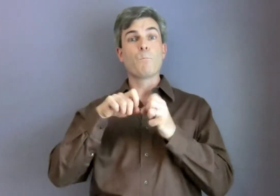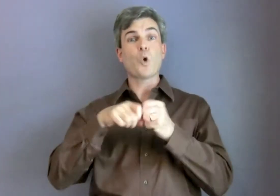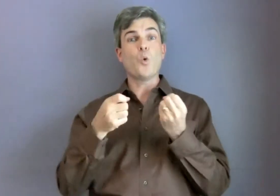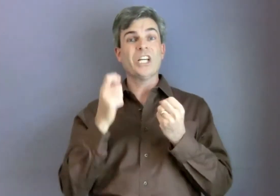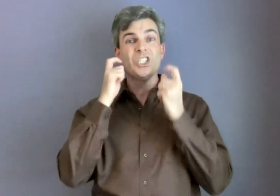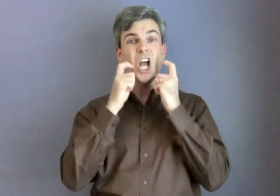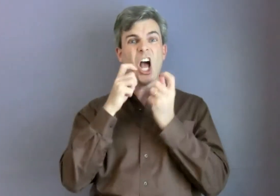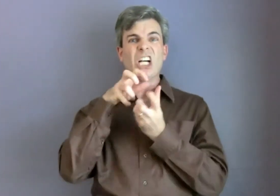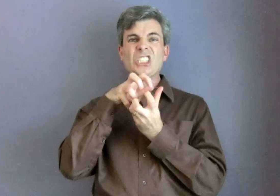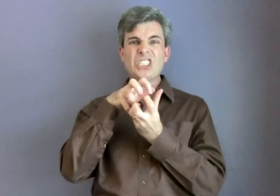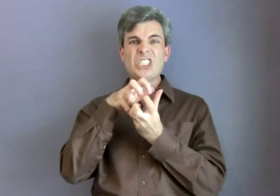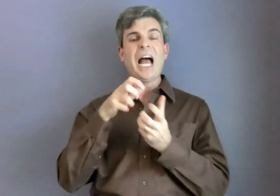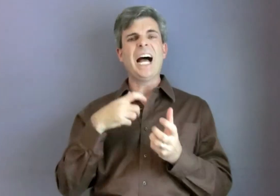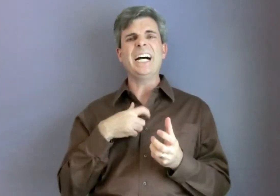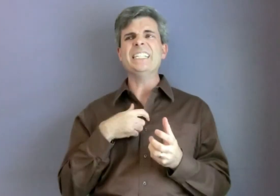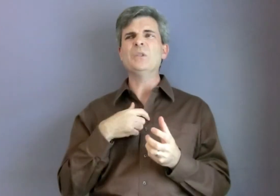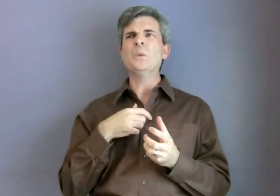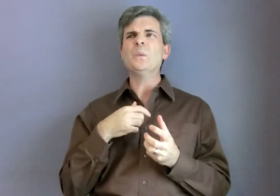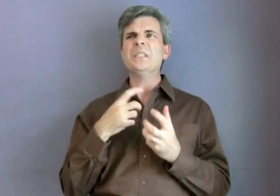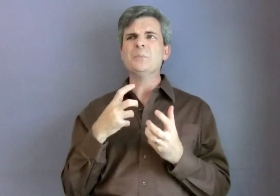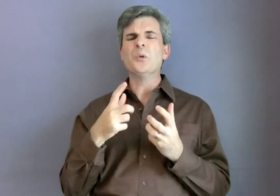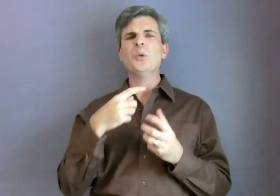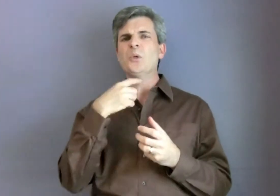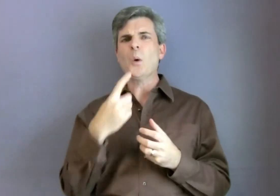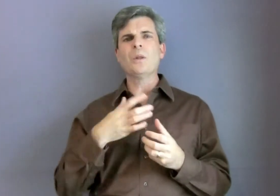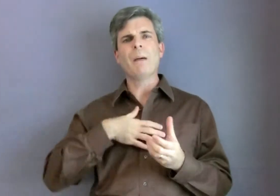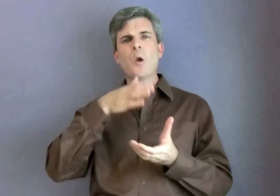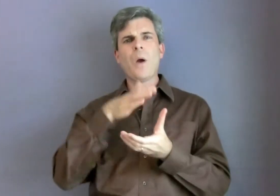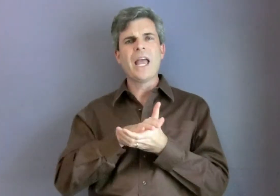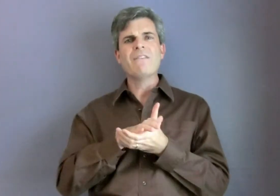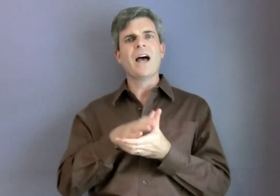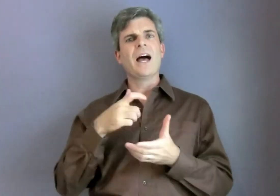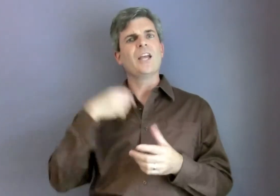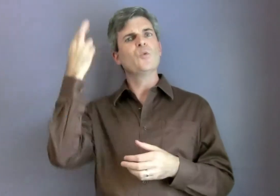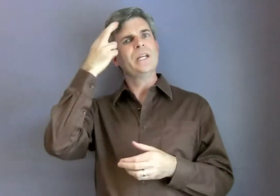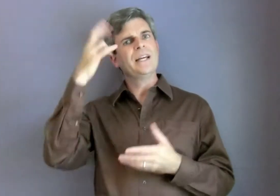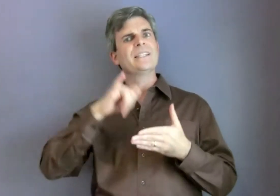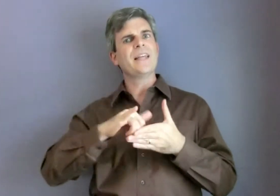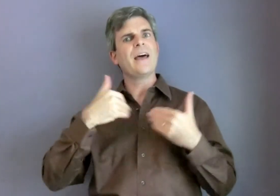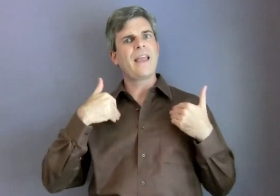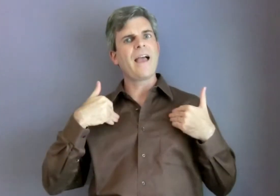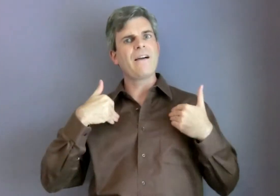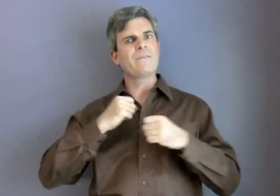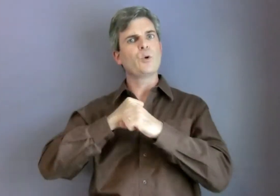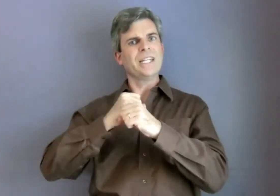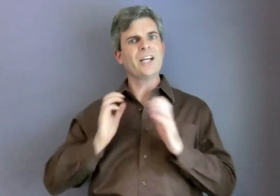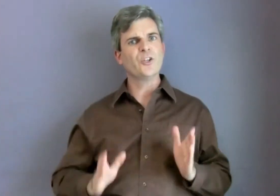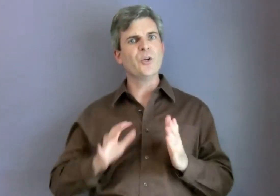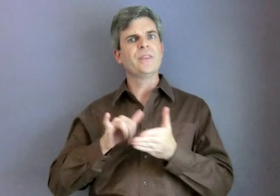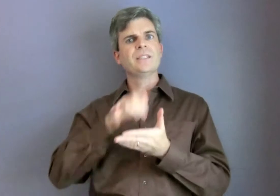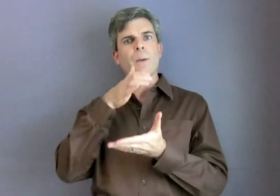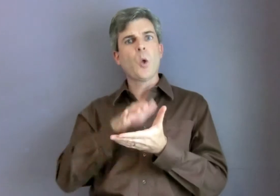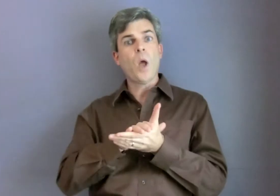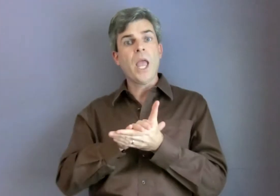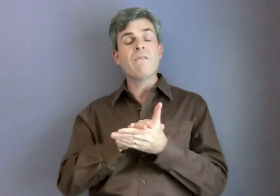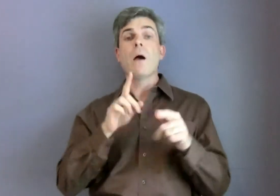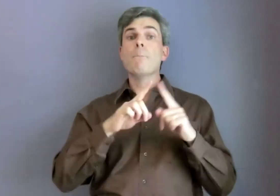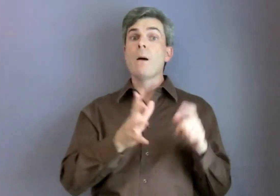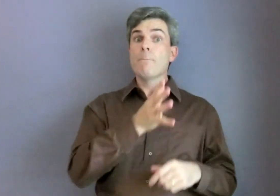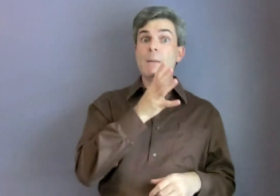explain that I'd not always been in this bed, in this room, that I'd been working in film and television, that I had been in a crash, and that yes, I